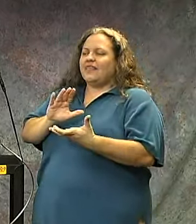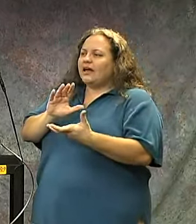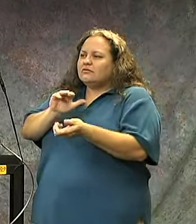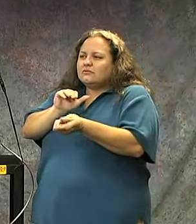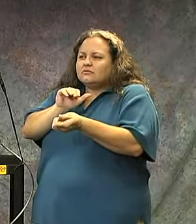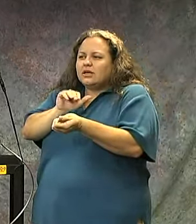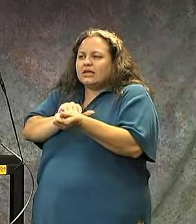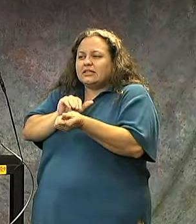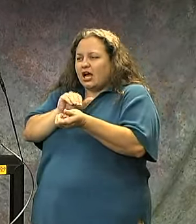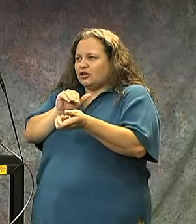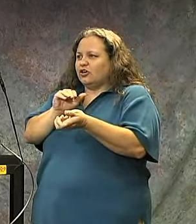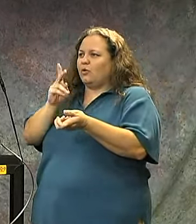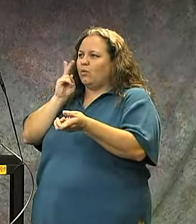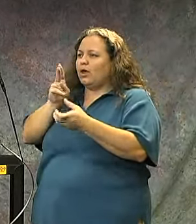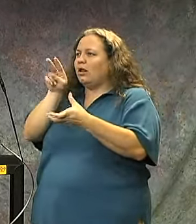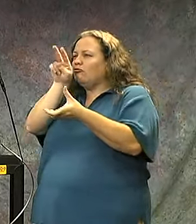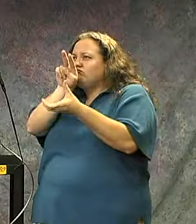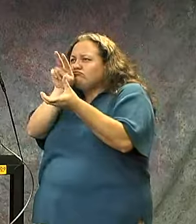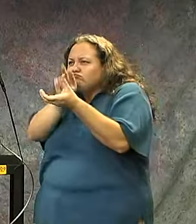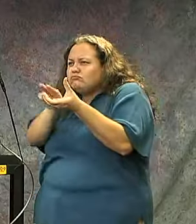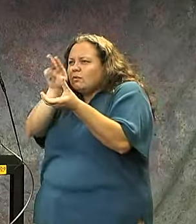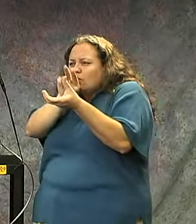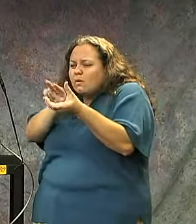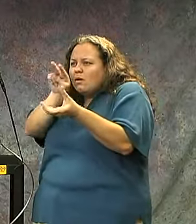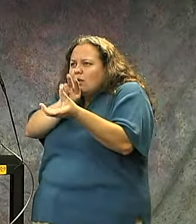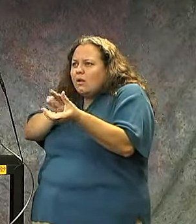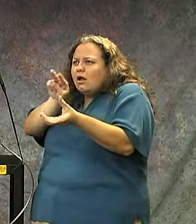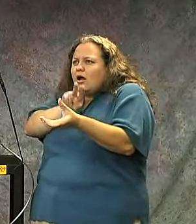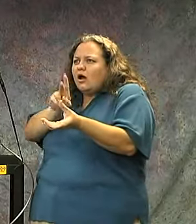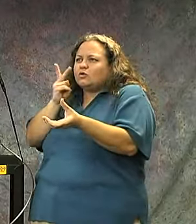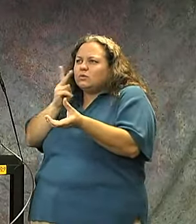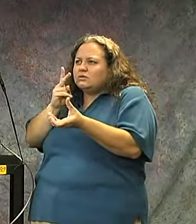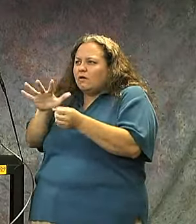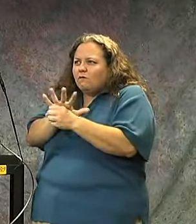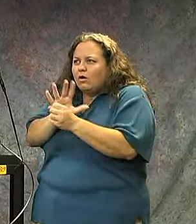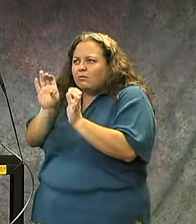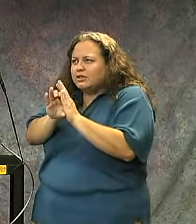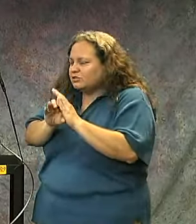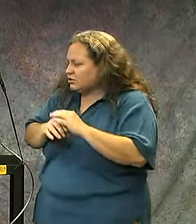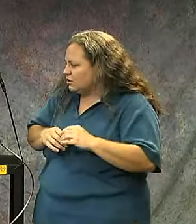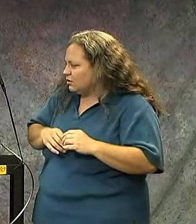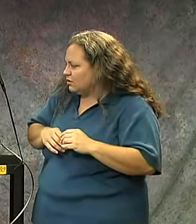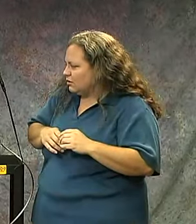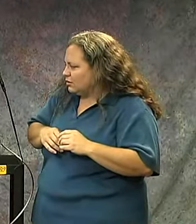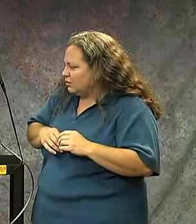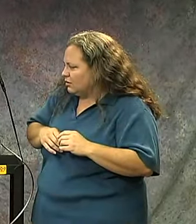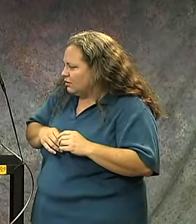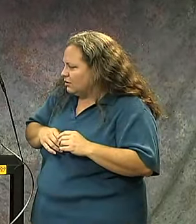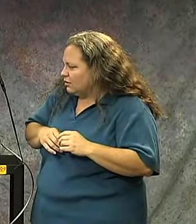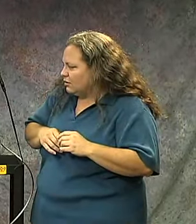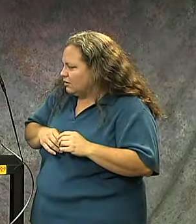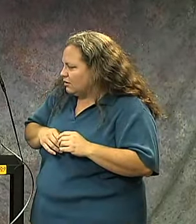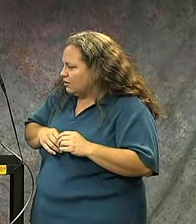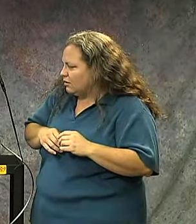look. As he comes out of the colon, he'll be using the scope. Again, the end is articulated. The doctor will